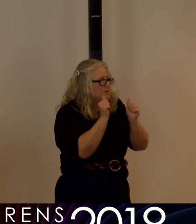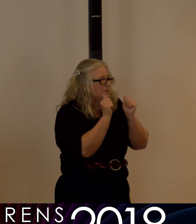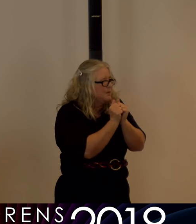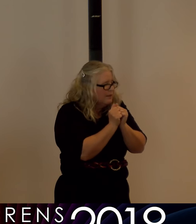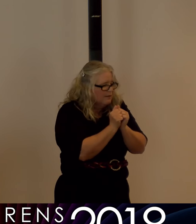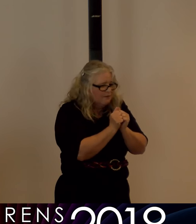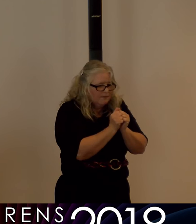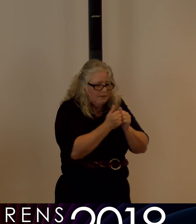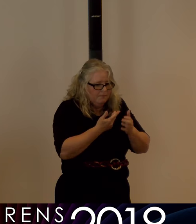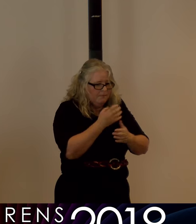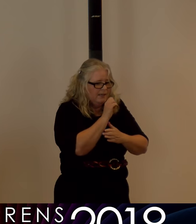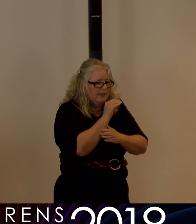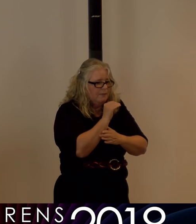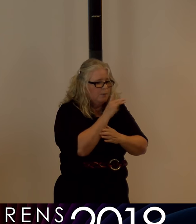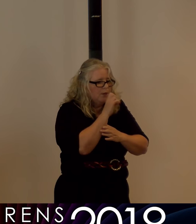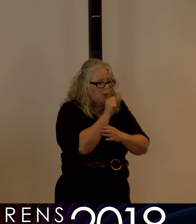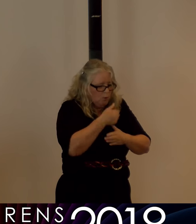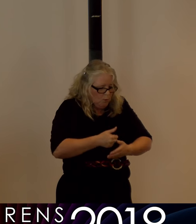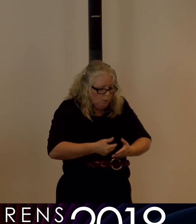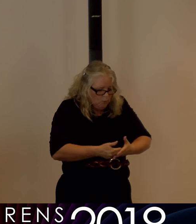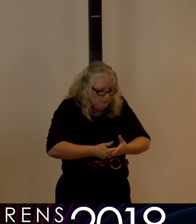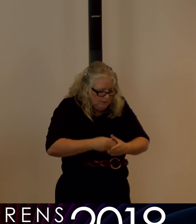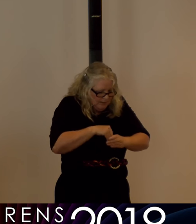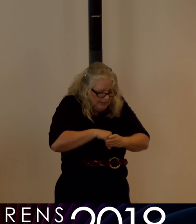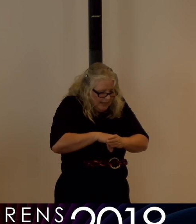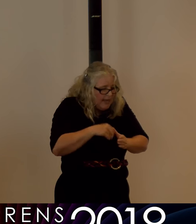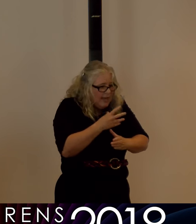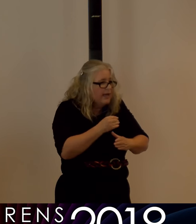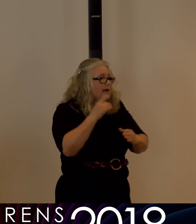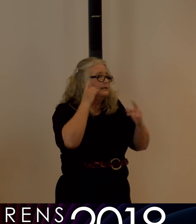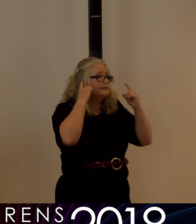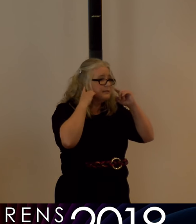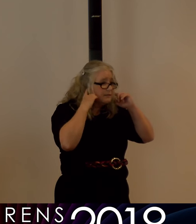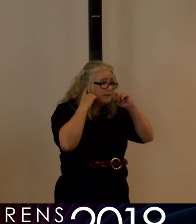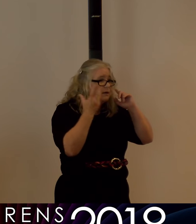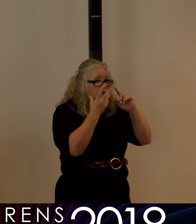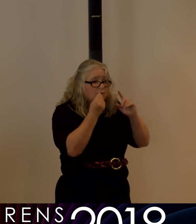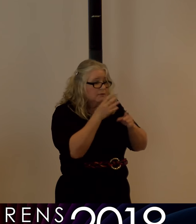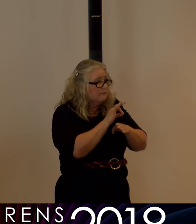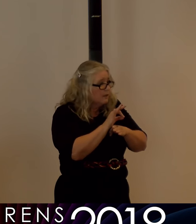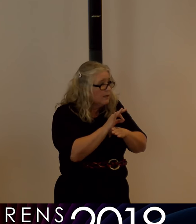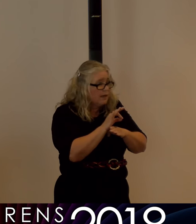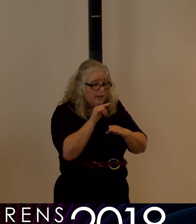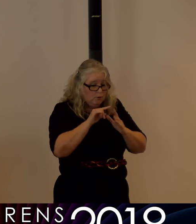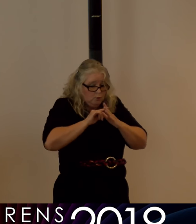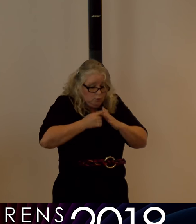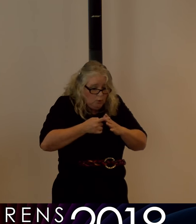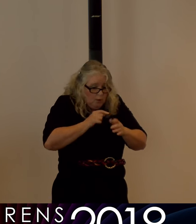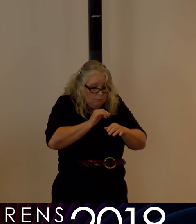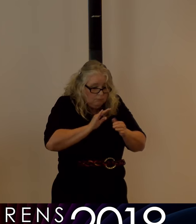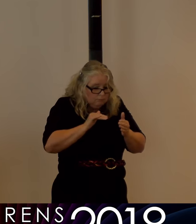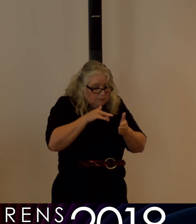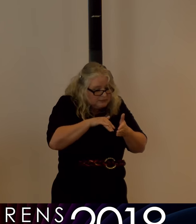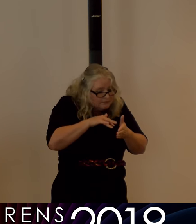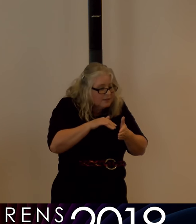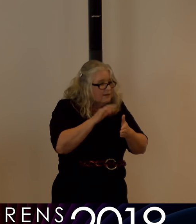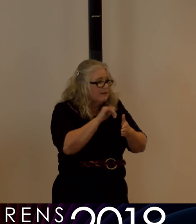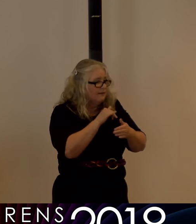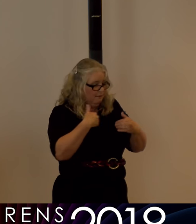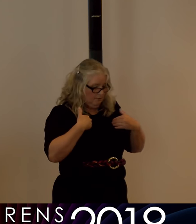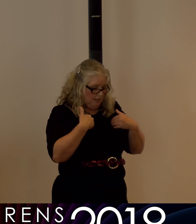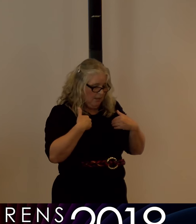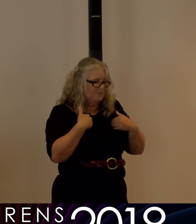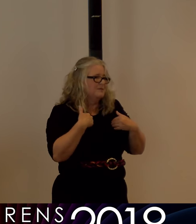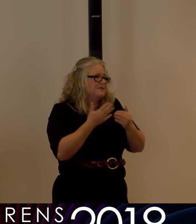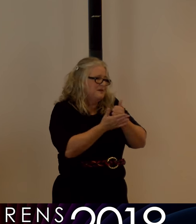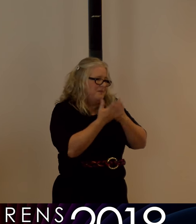in cells, in developing ears, and to start to do some physiology work on these animal models to help us understand humans